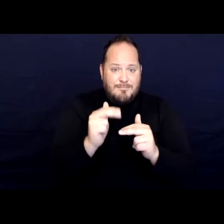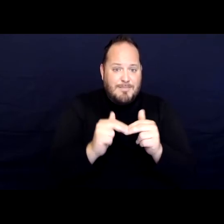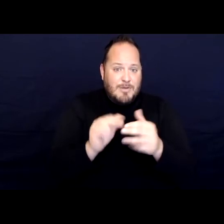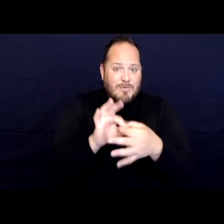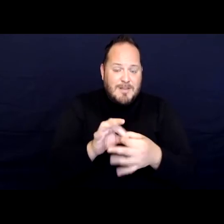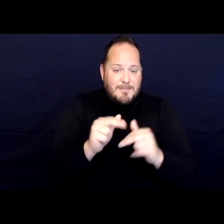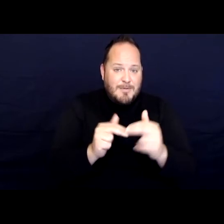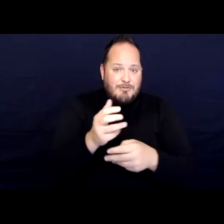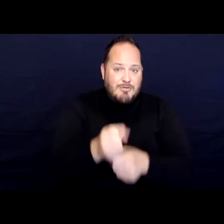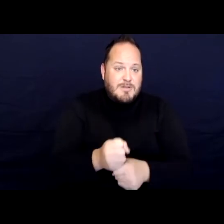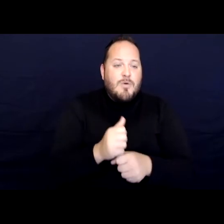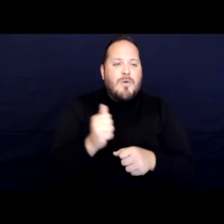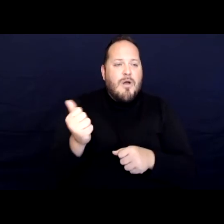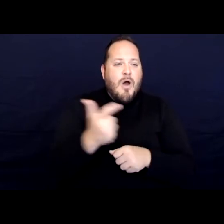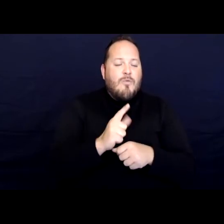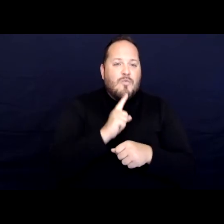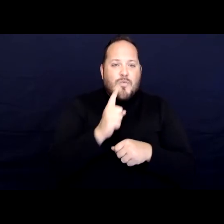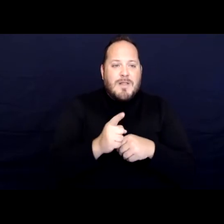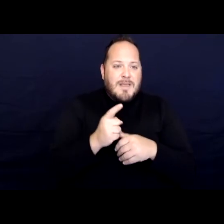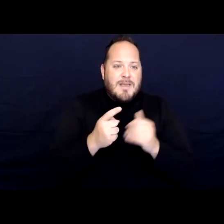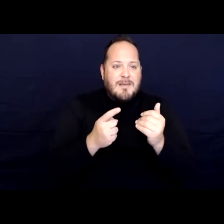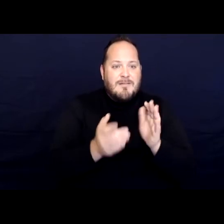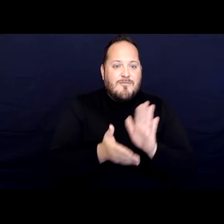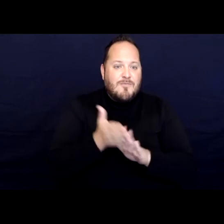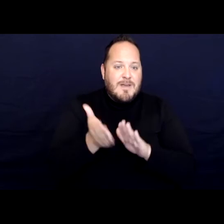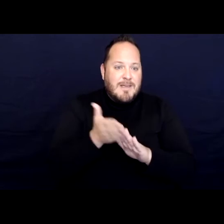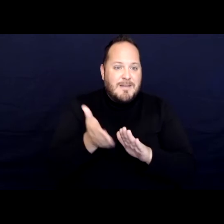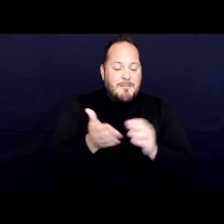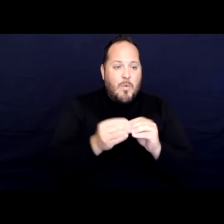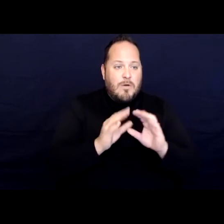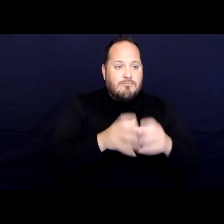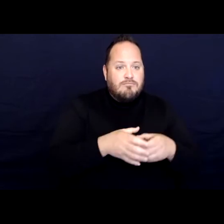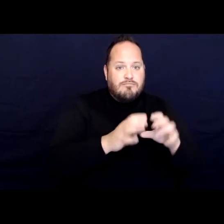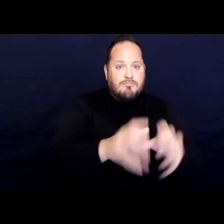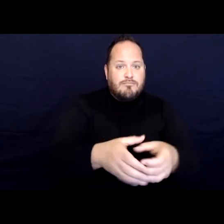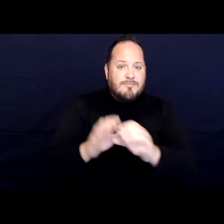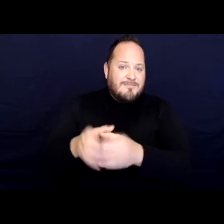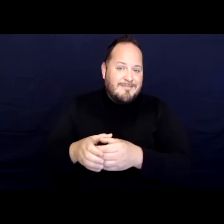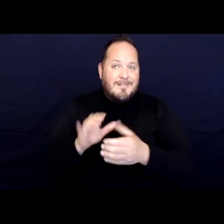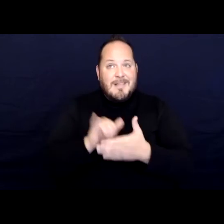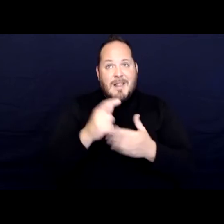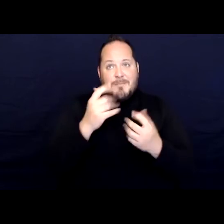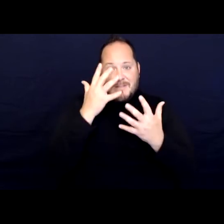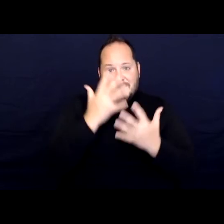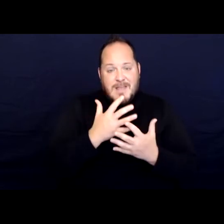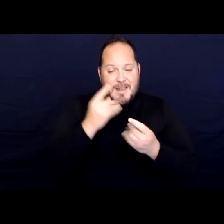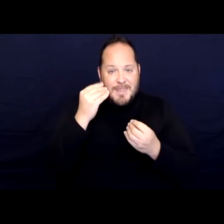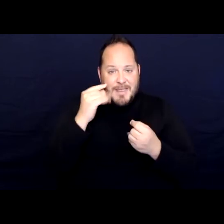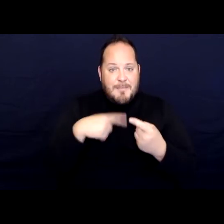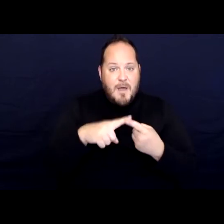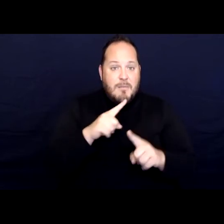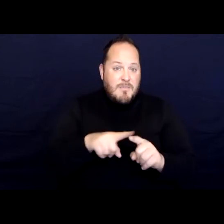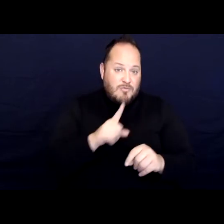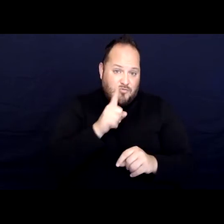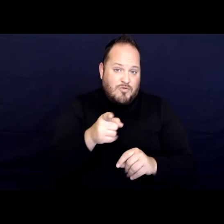we all sort of existed in our own silos, which is a really horrible sort of image to think about, but we did before. And